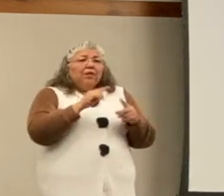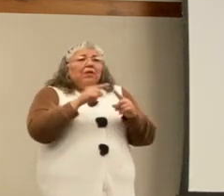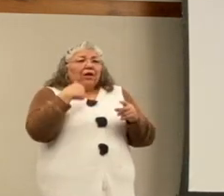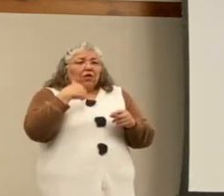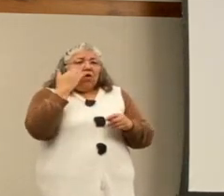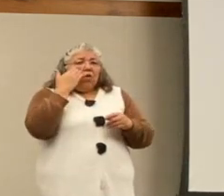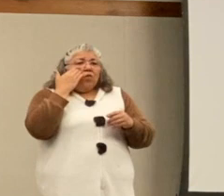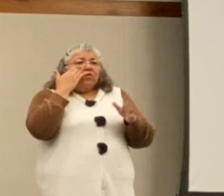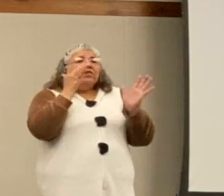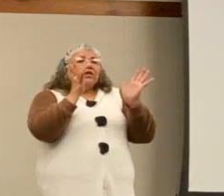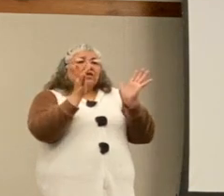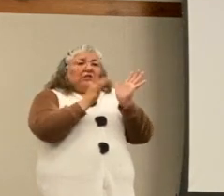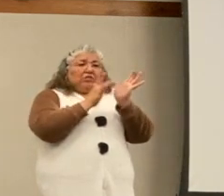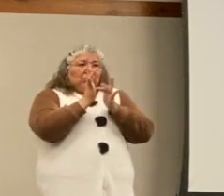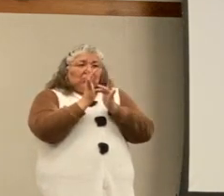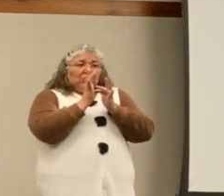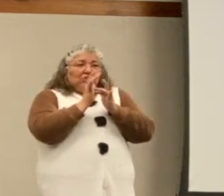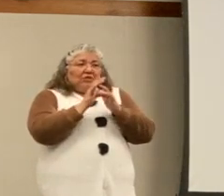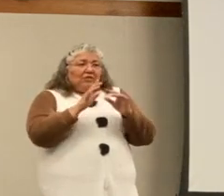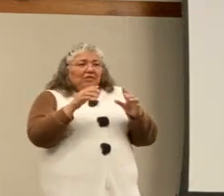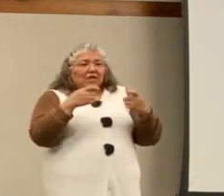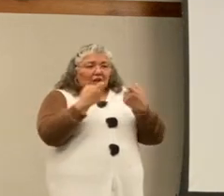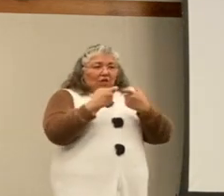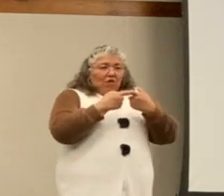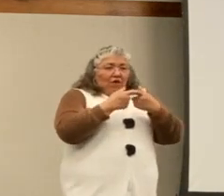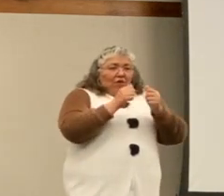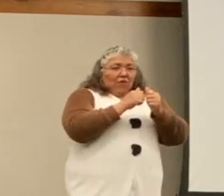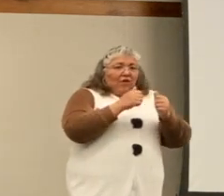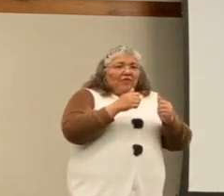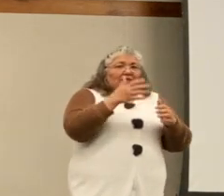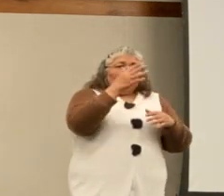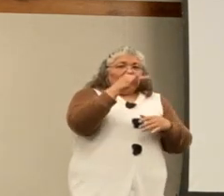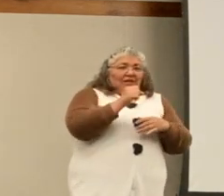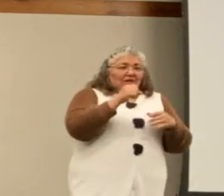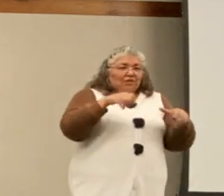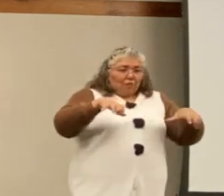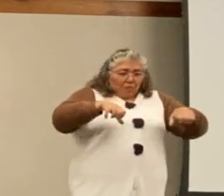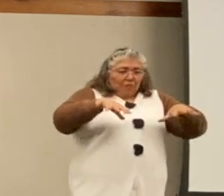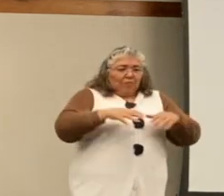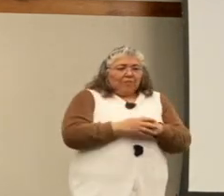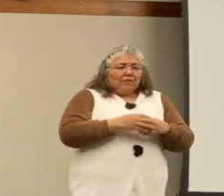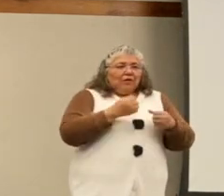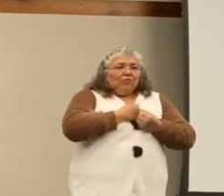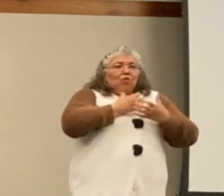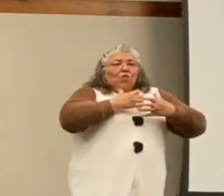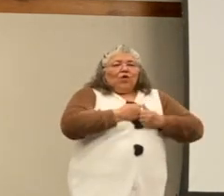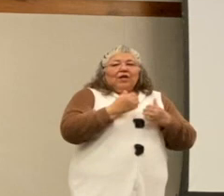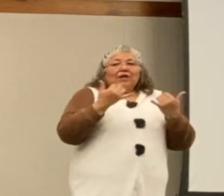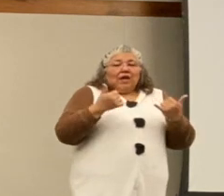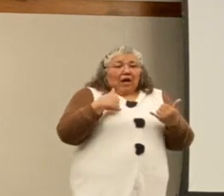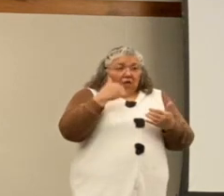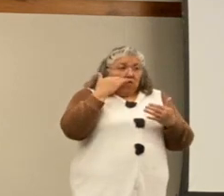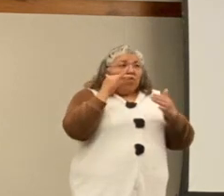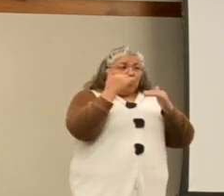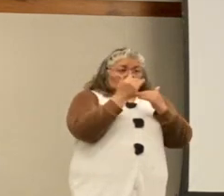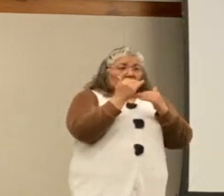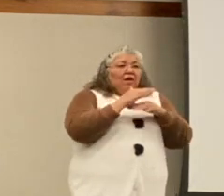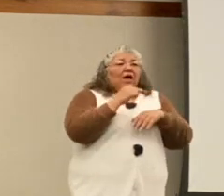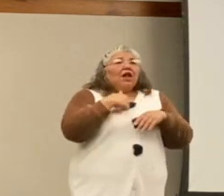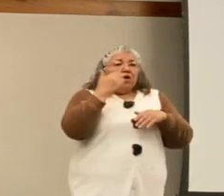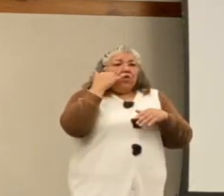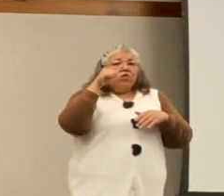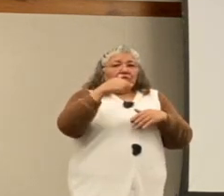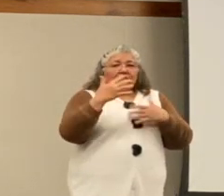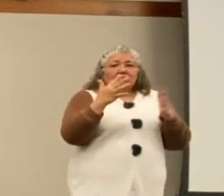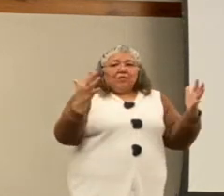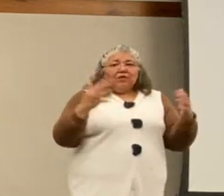Jesus sparked him up with his jumper cables. I know that much. And I know this much. Jesus